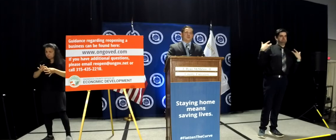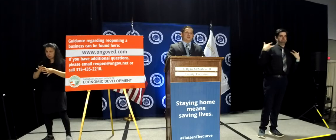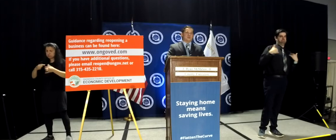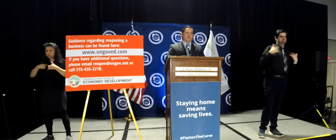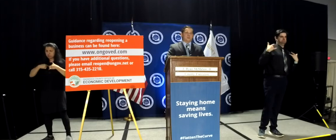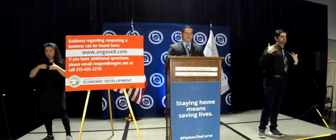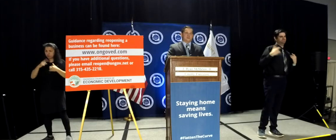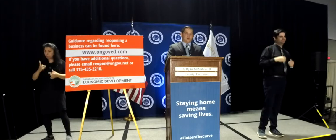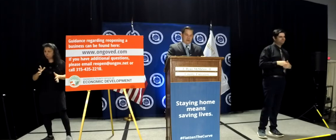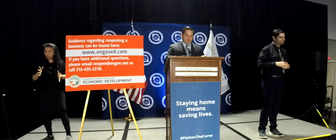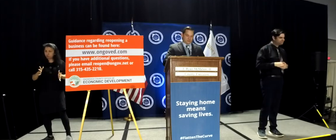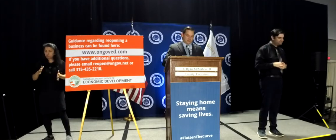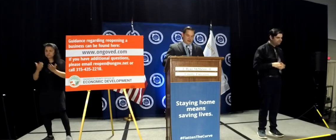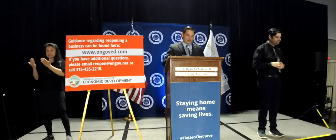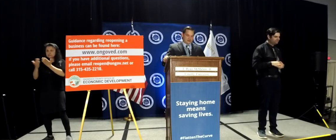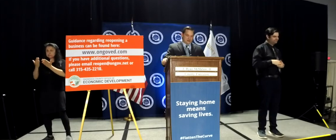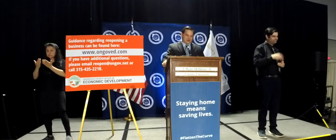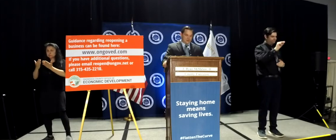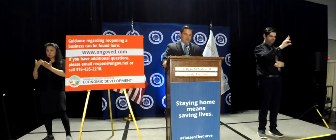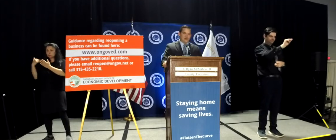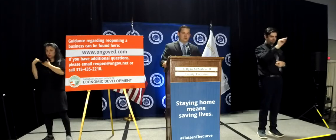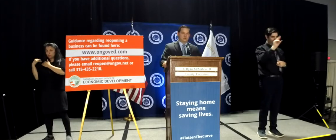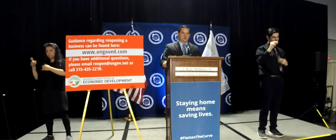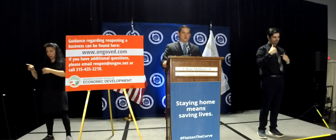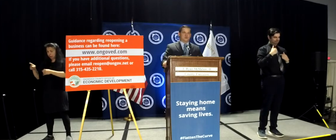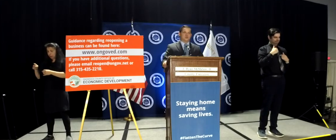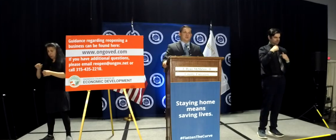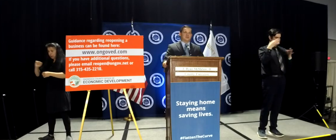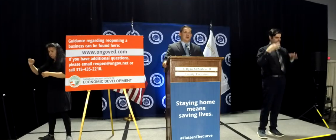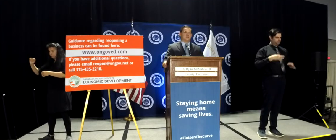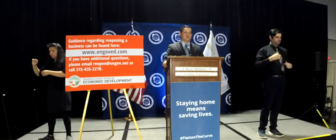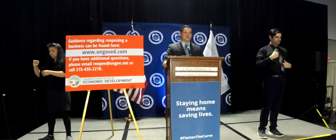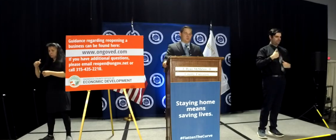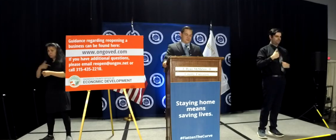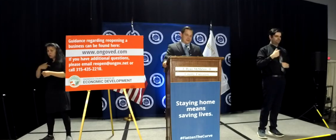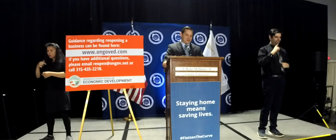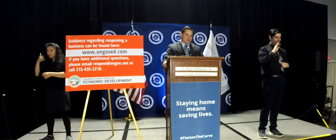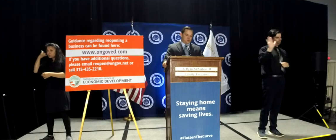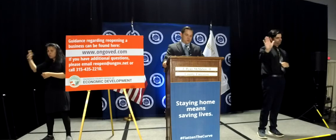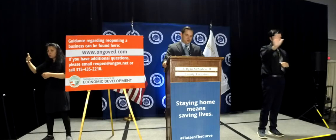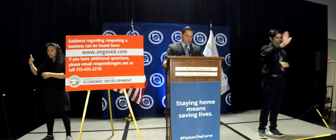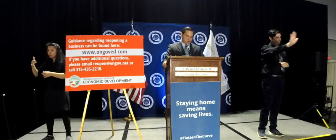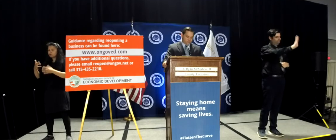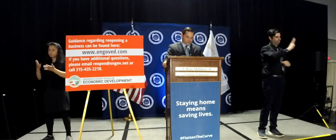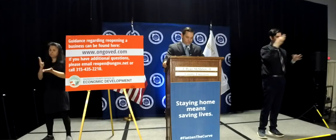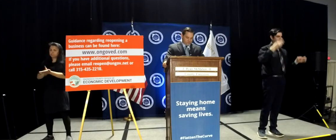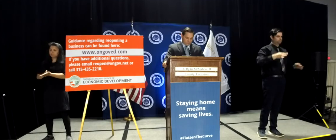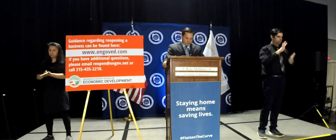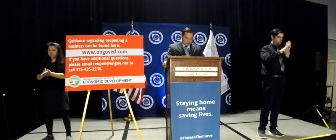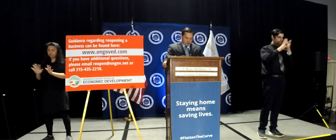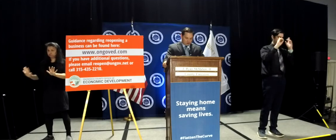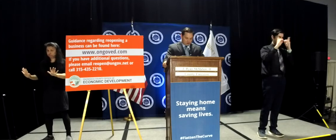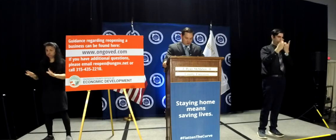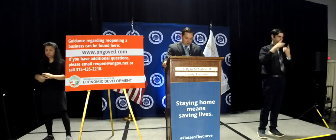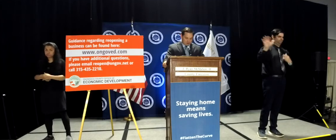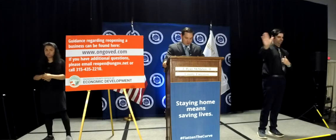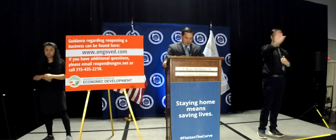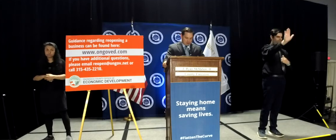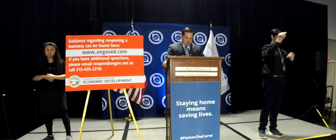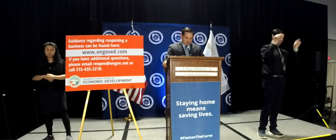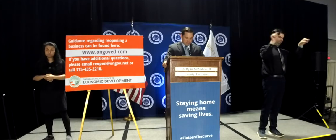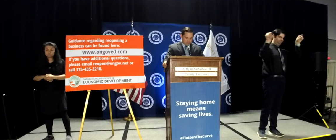school district. So please, if you're unhappy with that, reach out to your school district and talk to your superintendents and your principals.